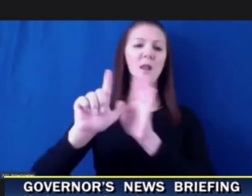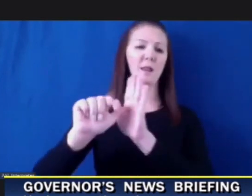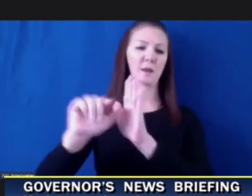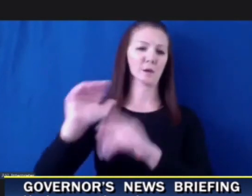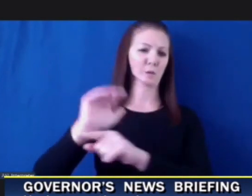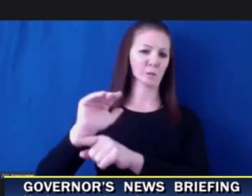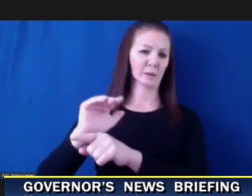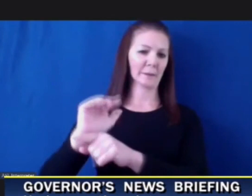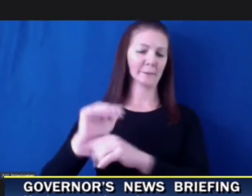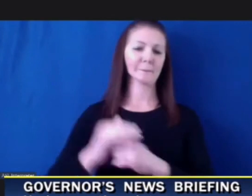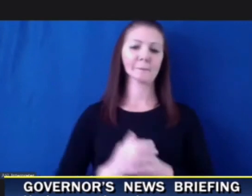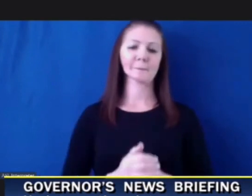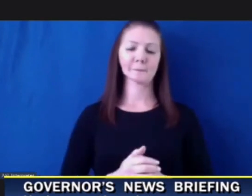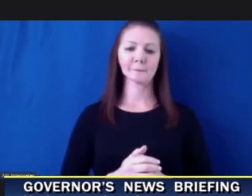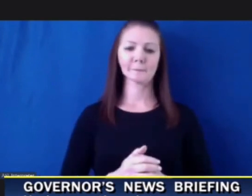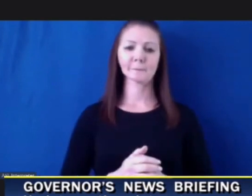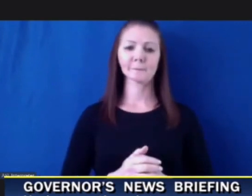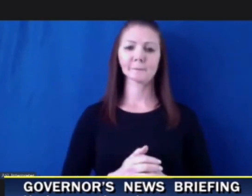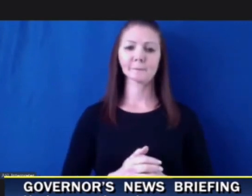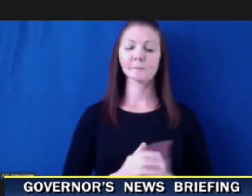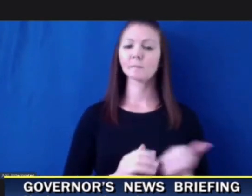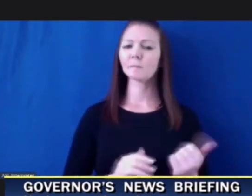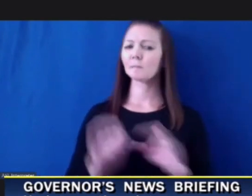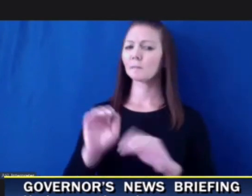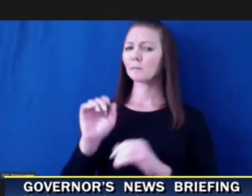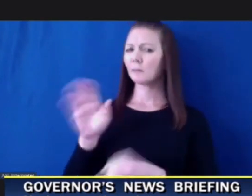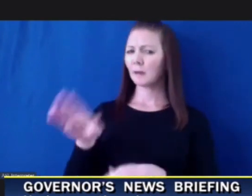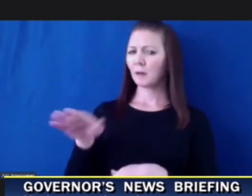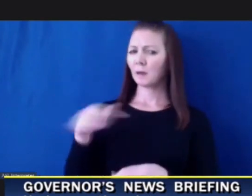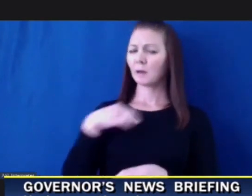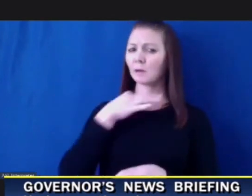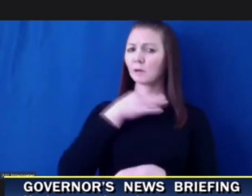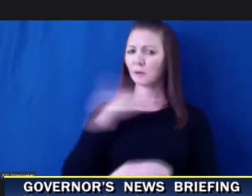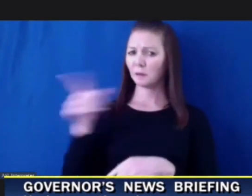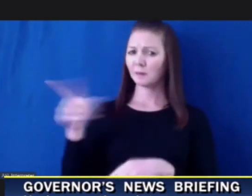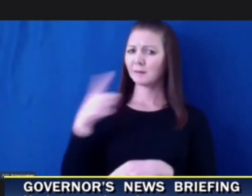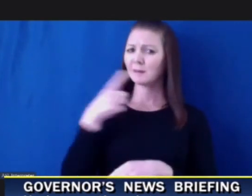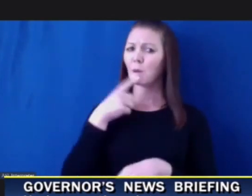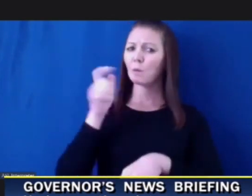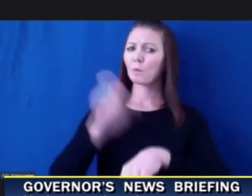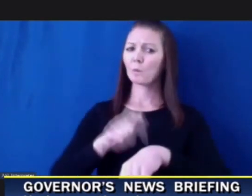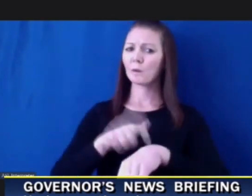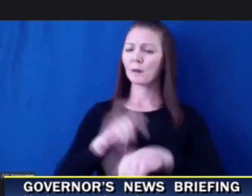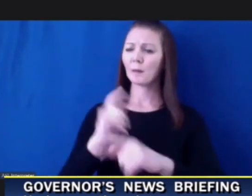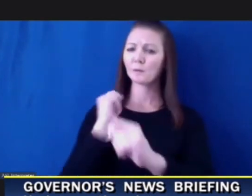we have an end time yet on the tractor trailer